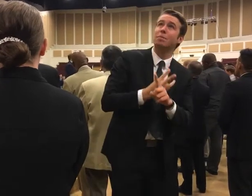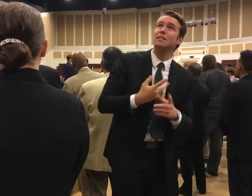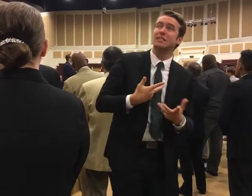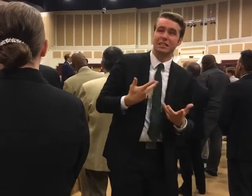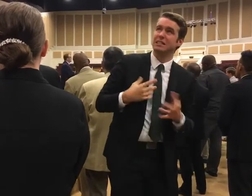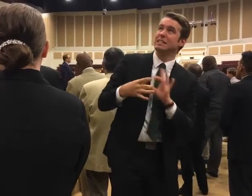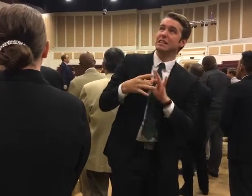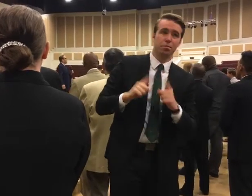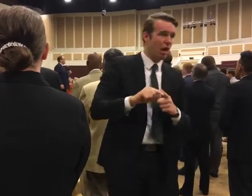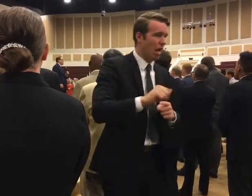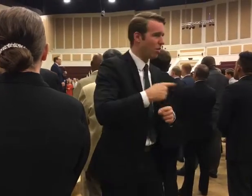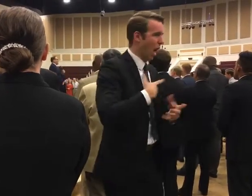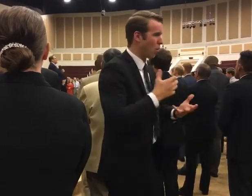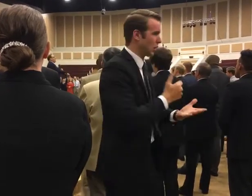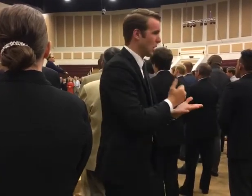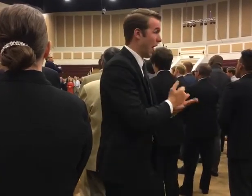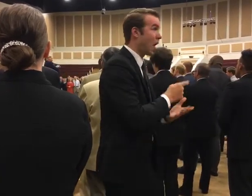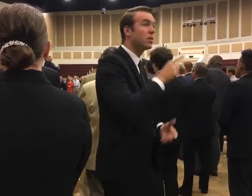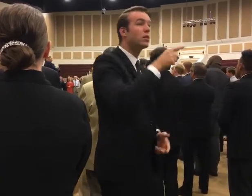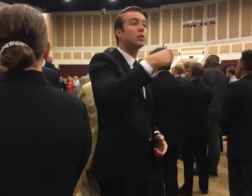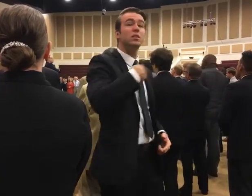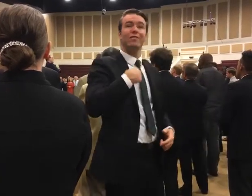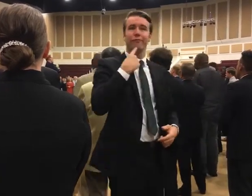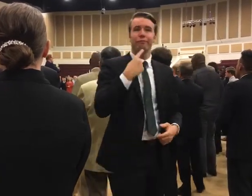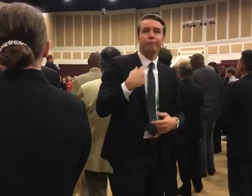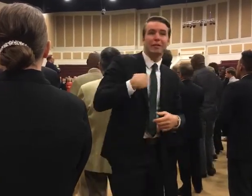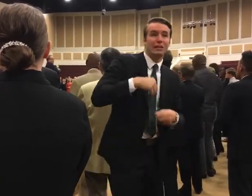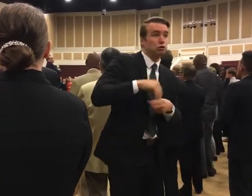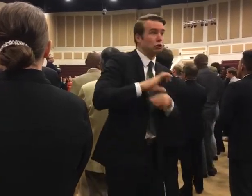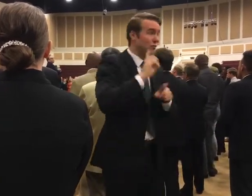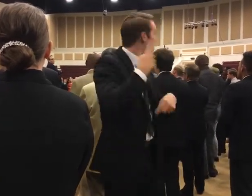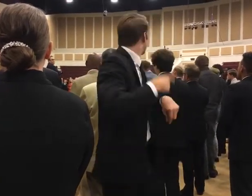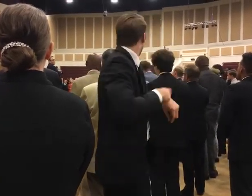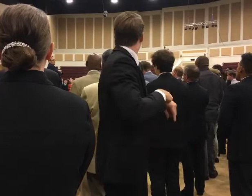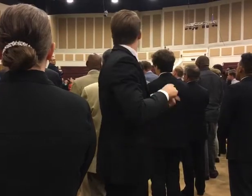somebody. And you're back in the back door.